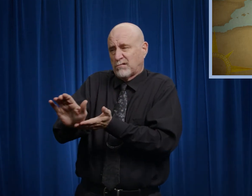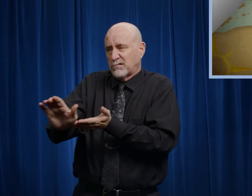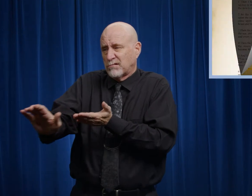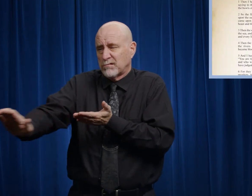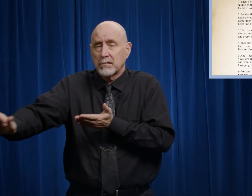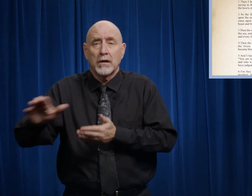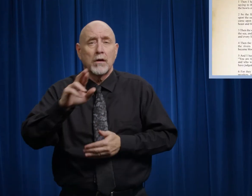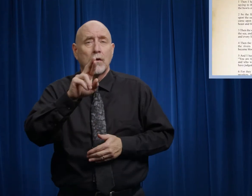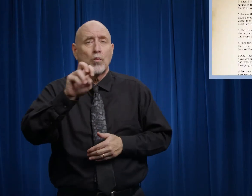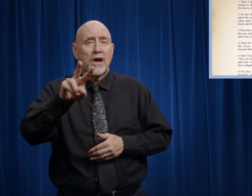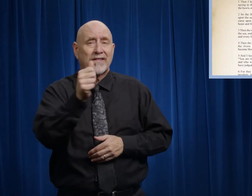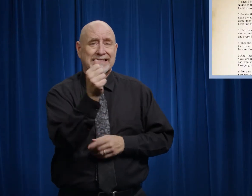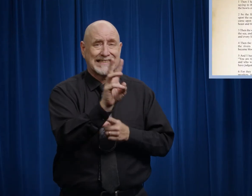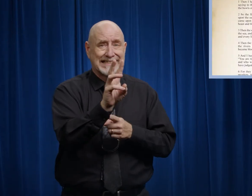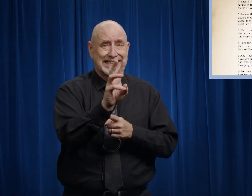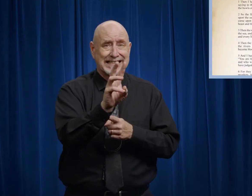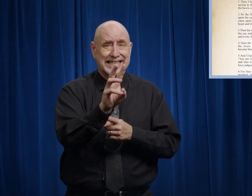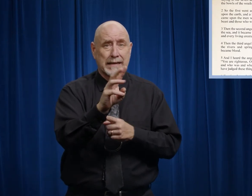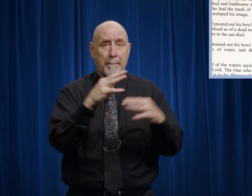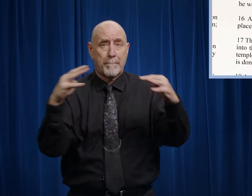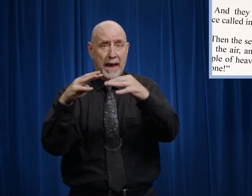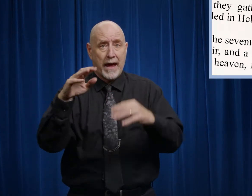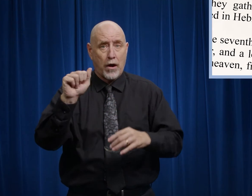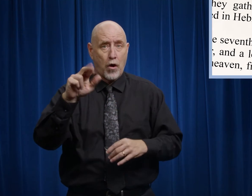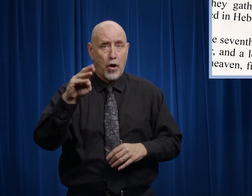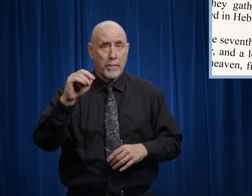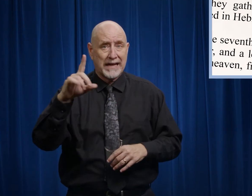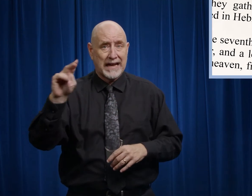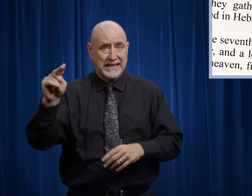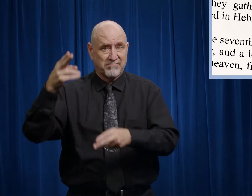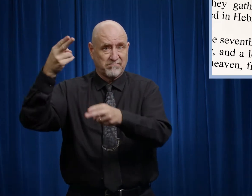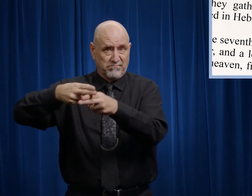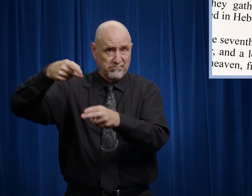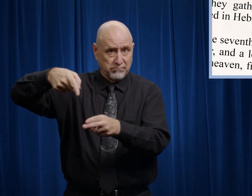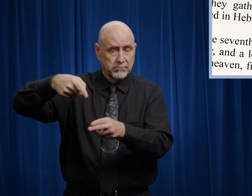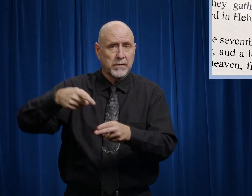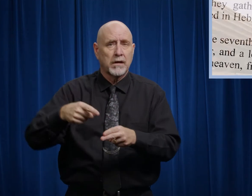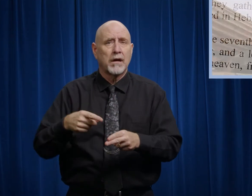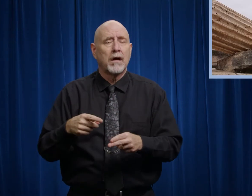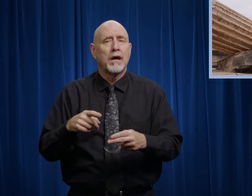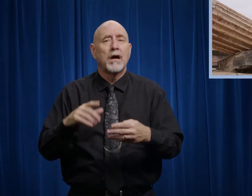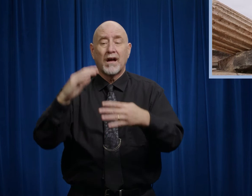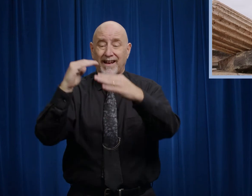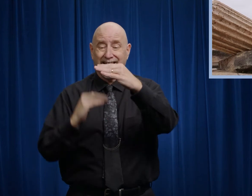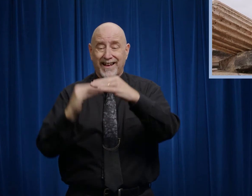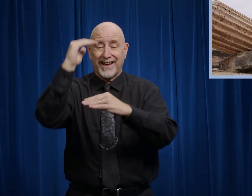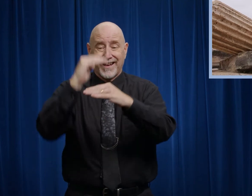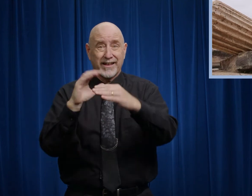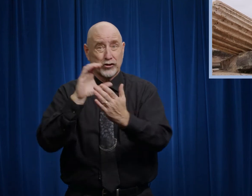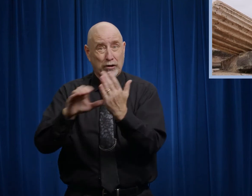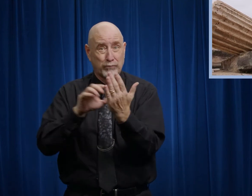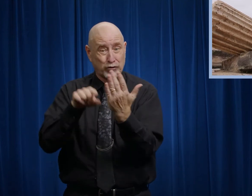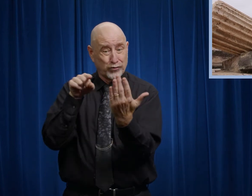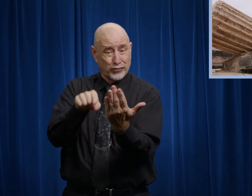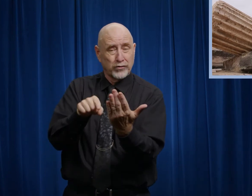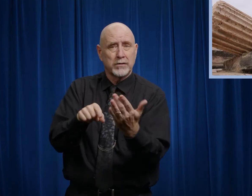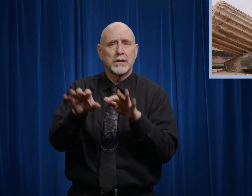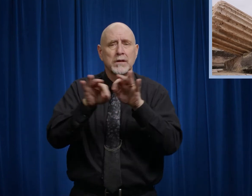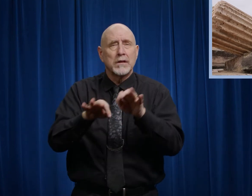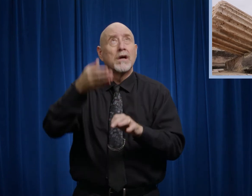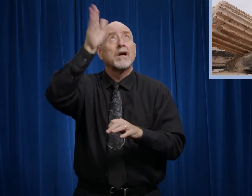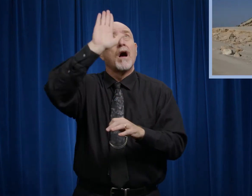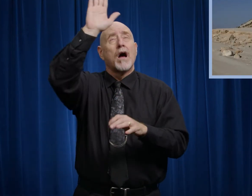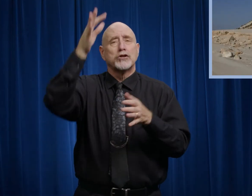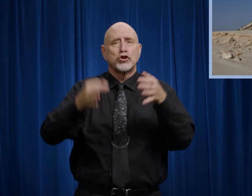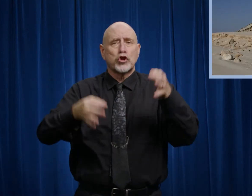the Romans. In Revelation 16, where the Battle of Armageddon is referenced, the context of that chapter shows